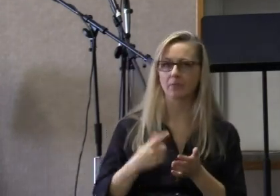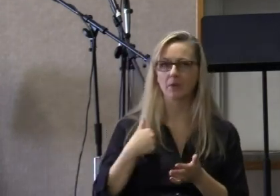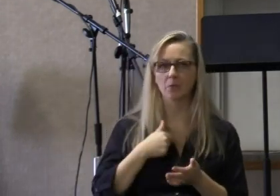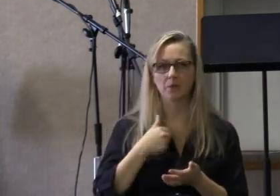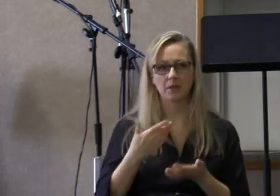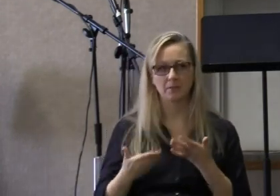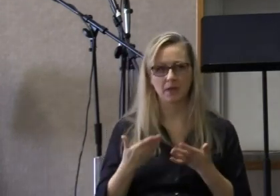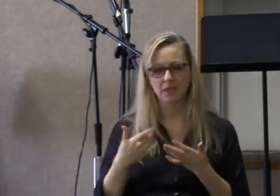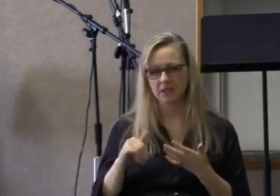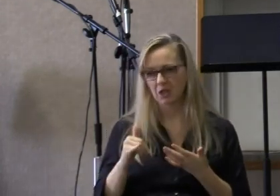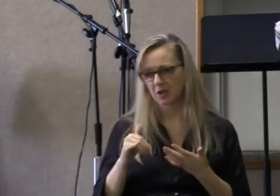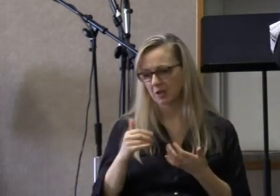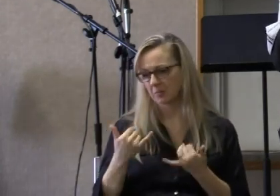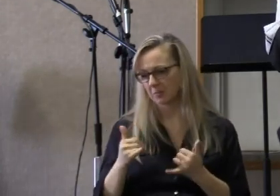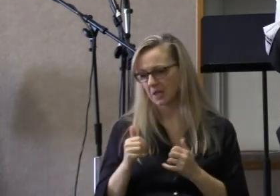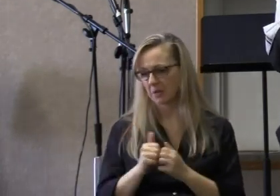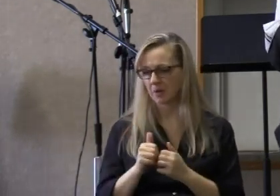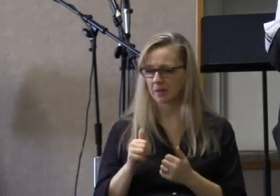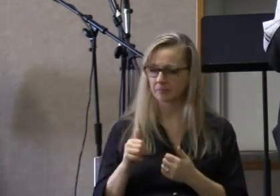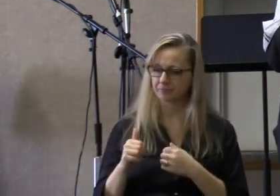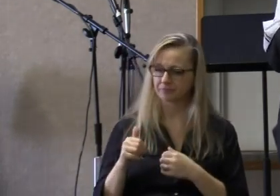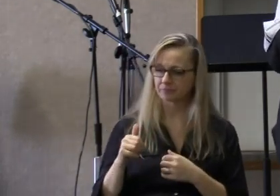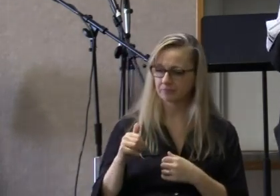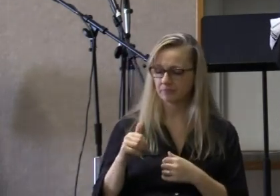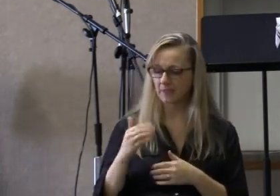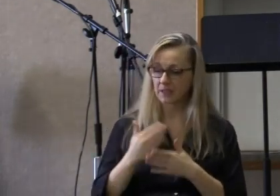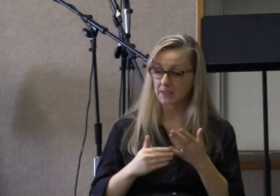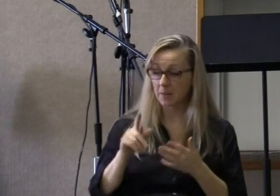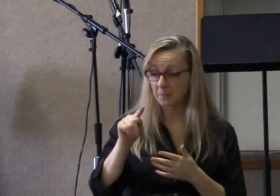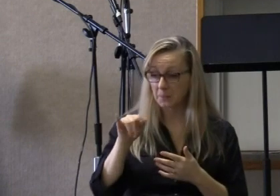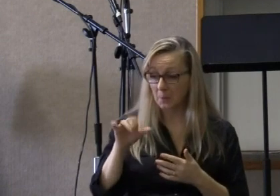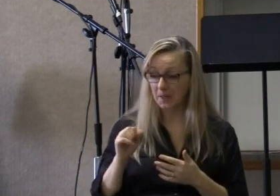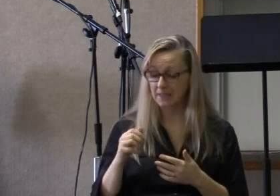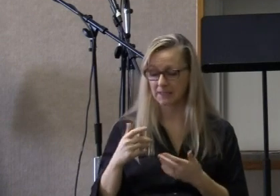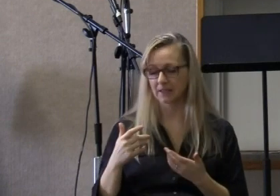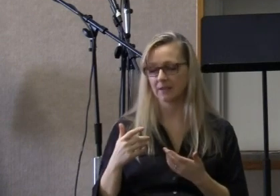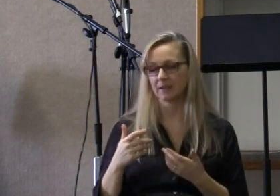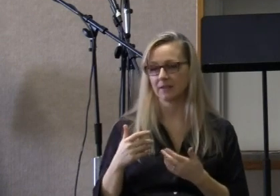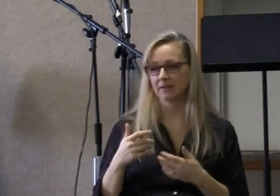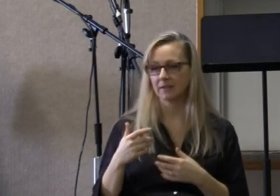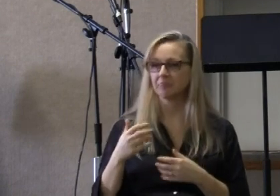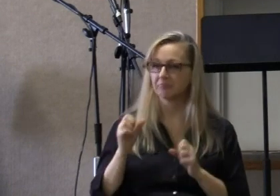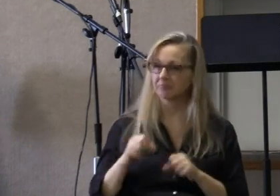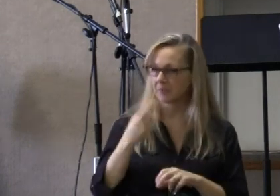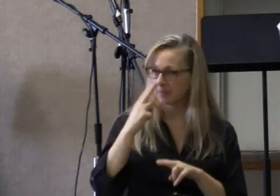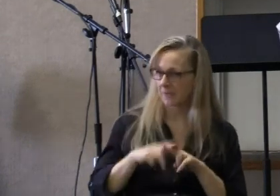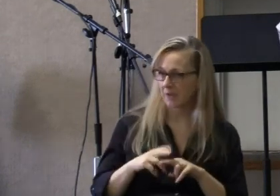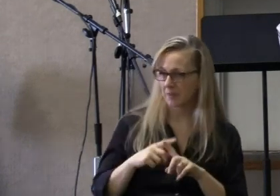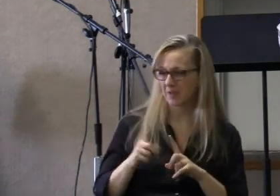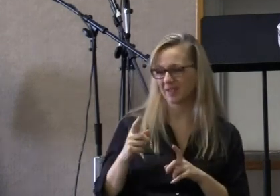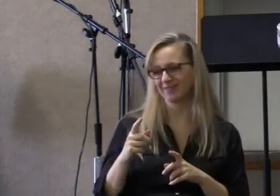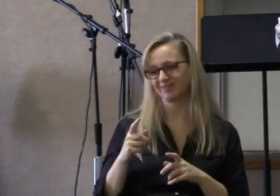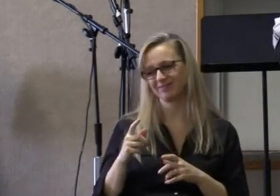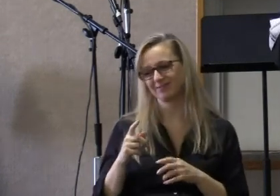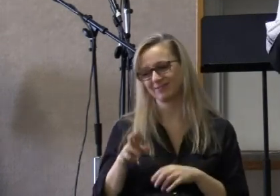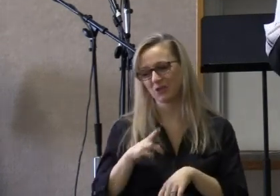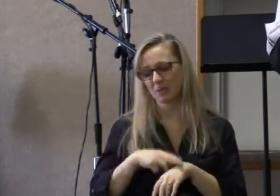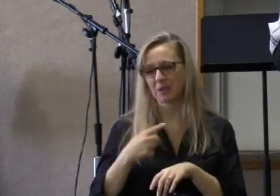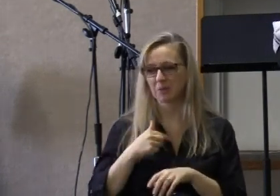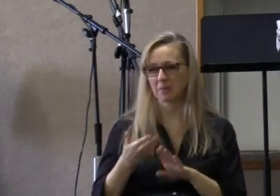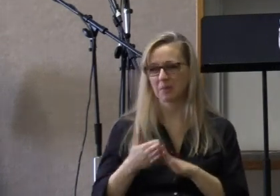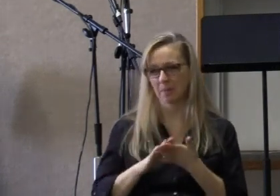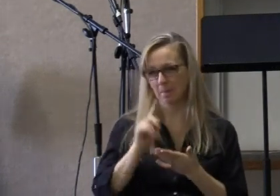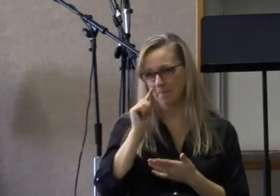play with toys for younger children. I know I do. Although it can be fun, we usually get bored of childish